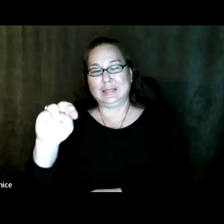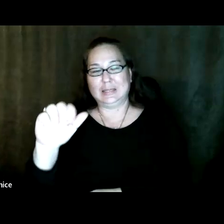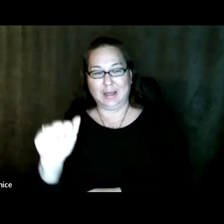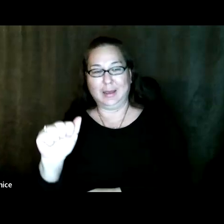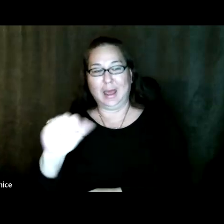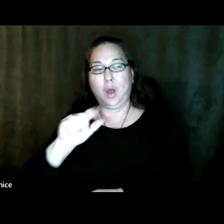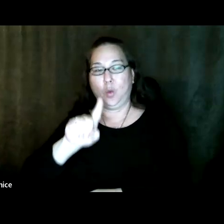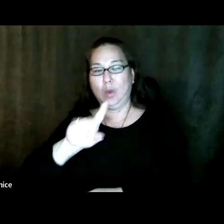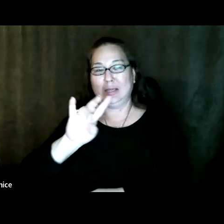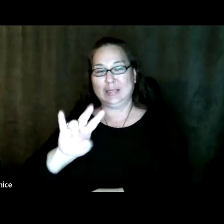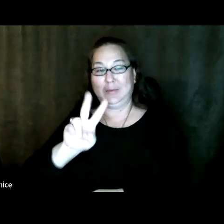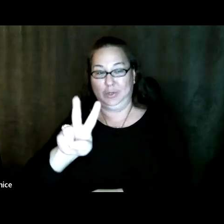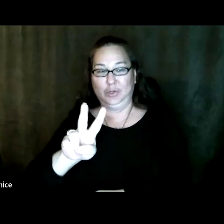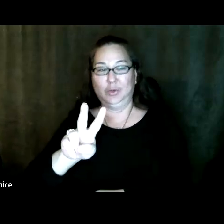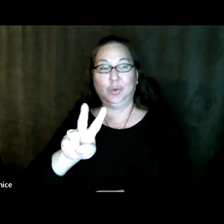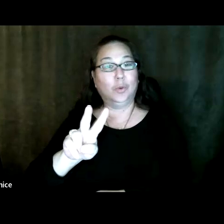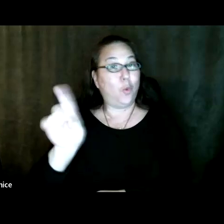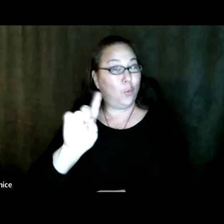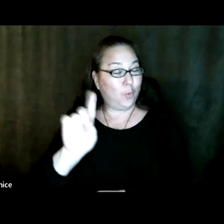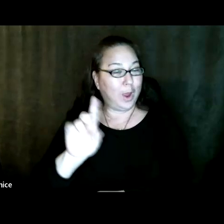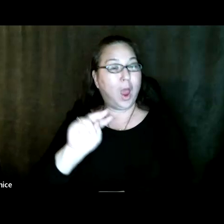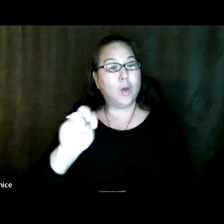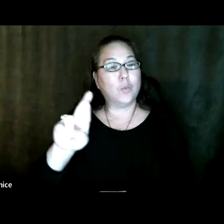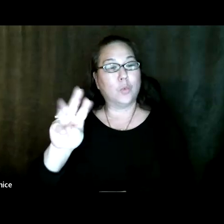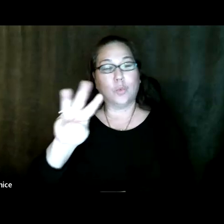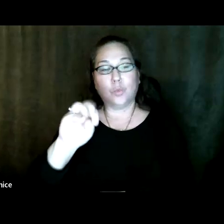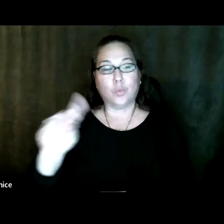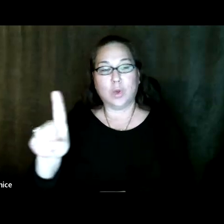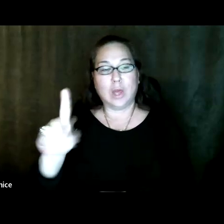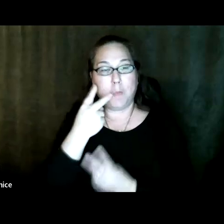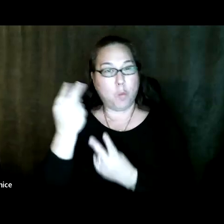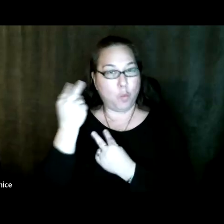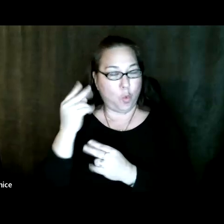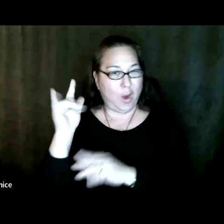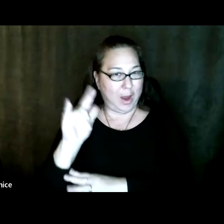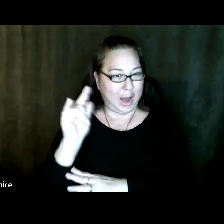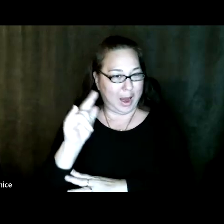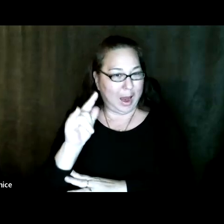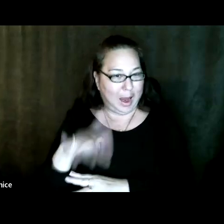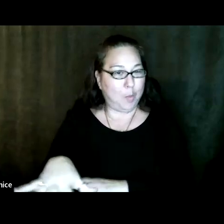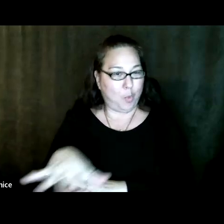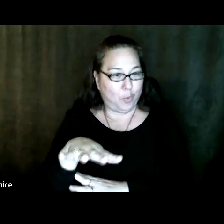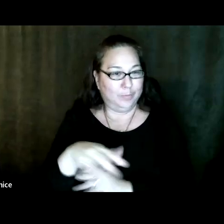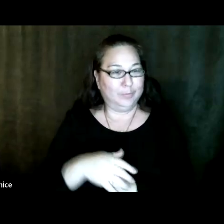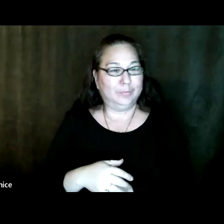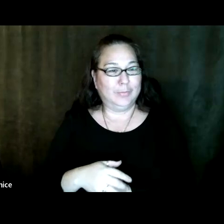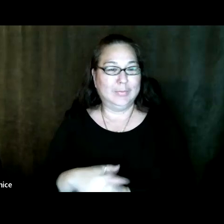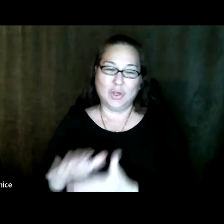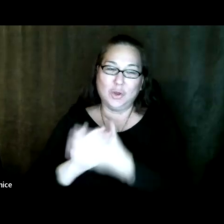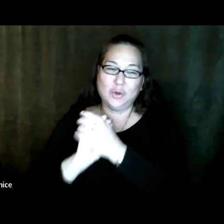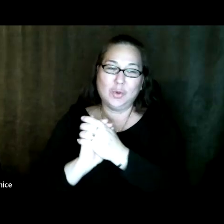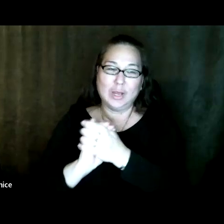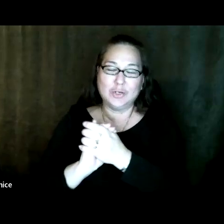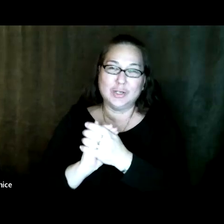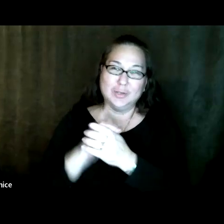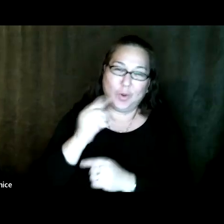So congratulations to Holland Tech and certainly to Fahad for just an incredible achievement. Students